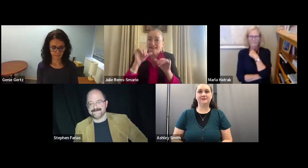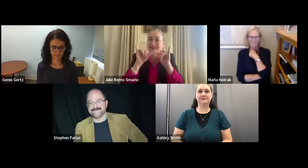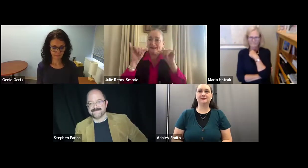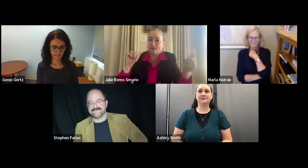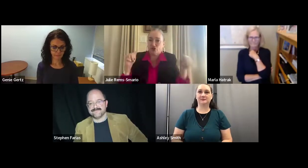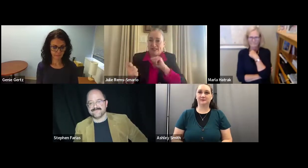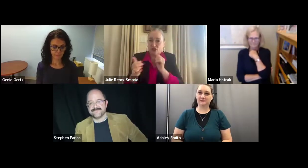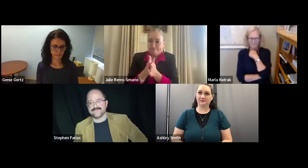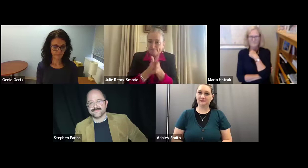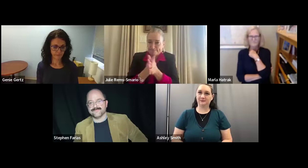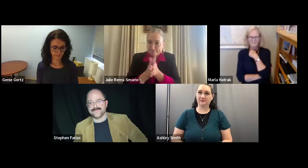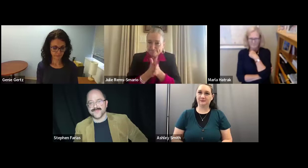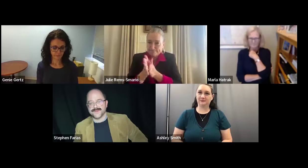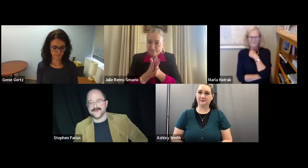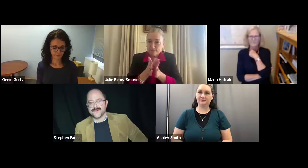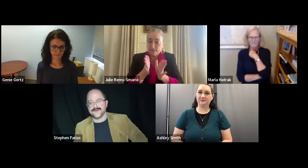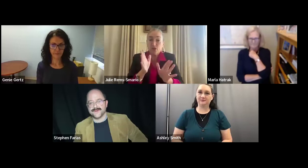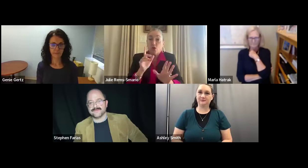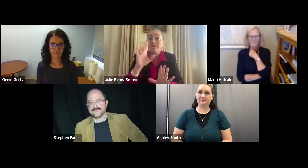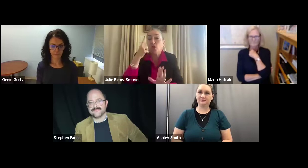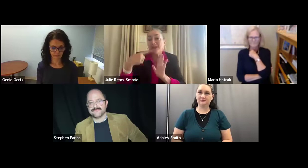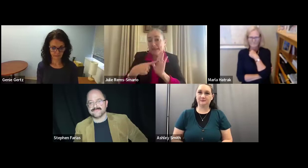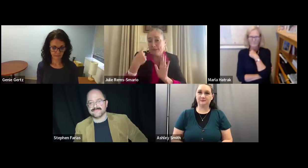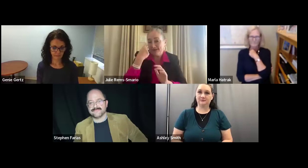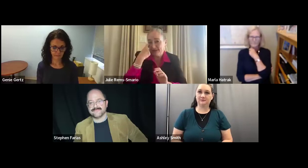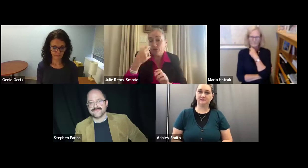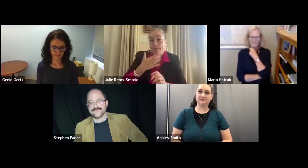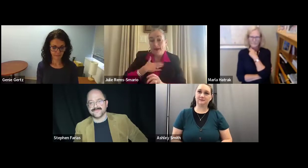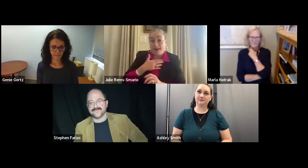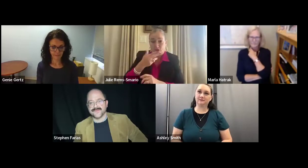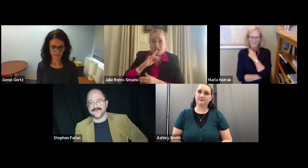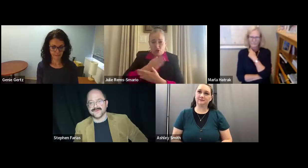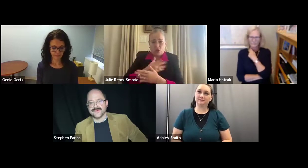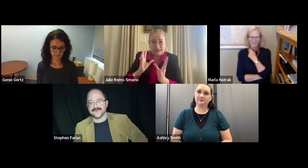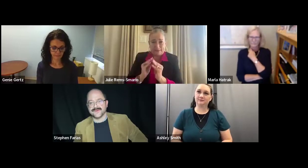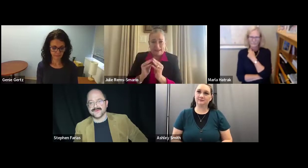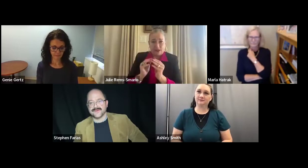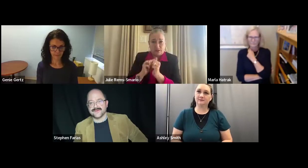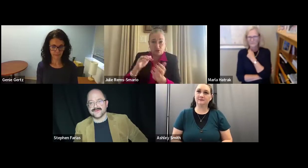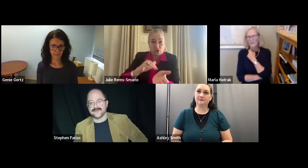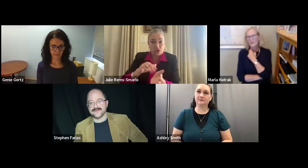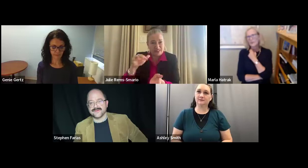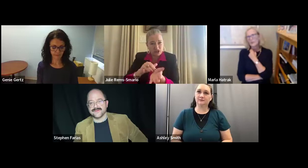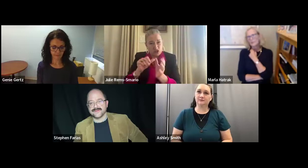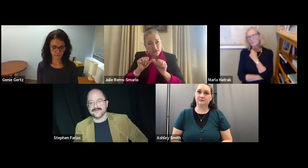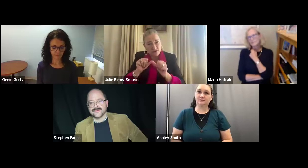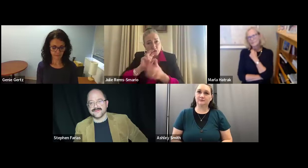had, to give me the energy to take on the system, because the system needs to be taken on. Because as I